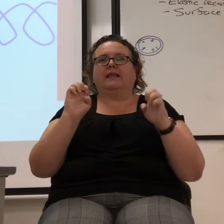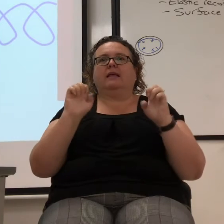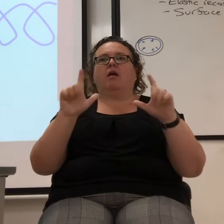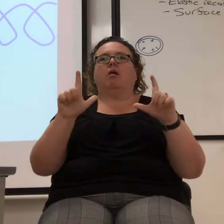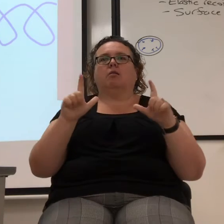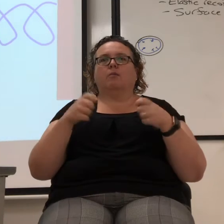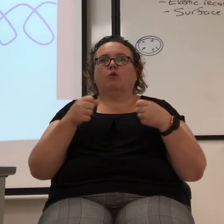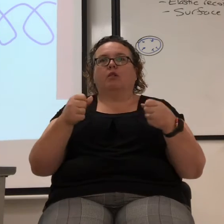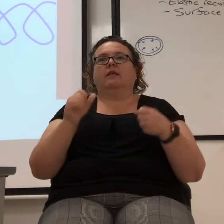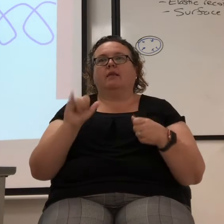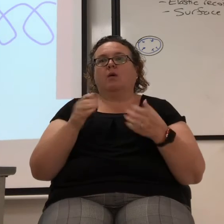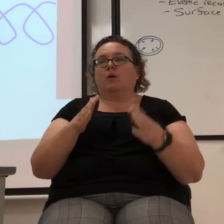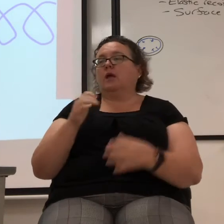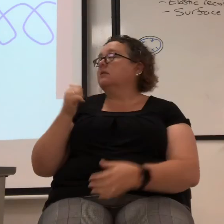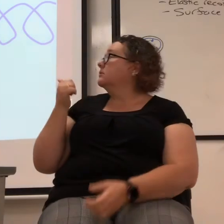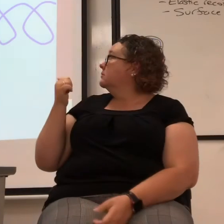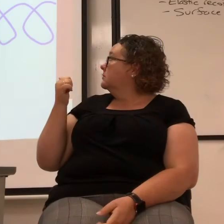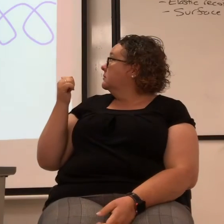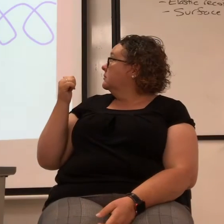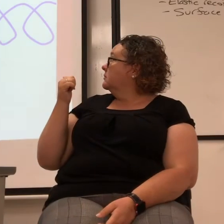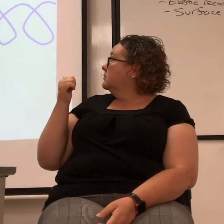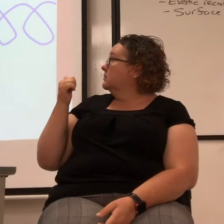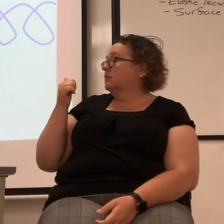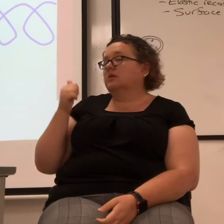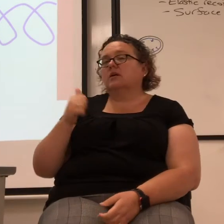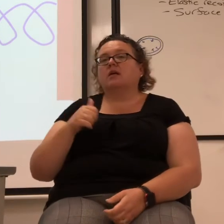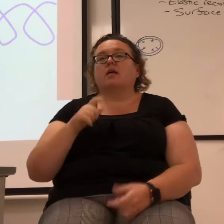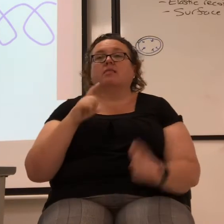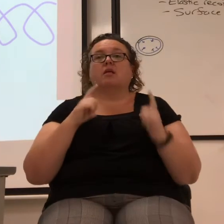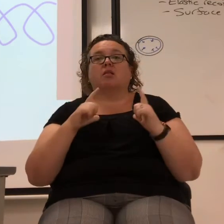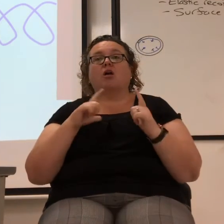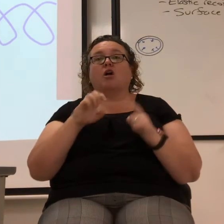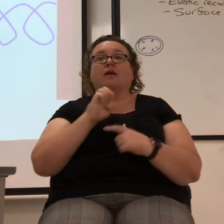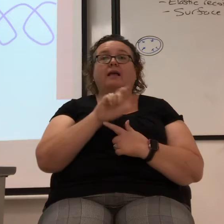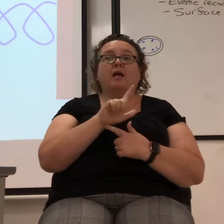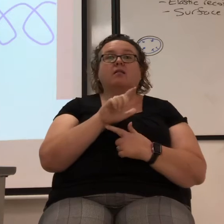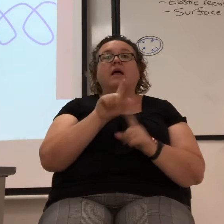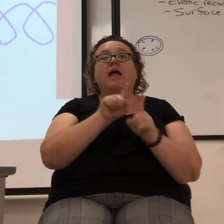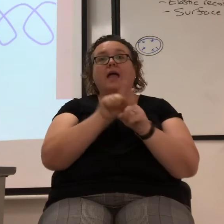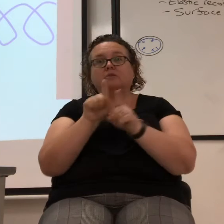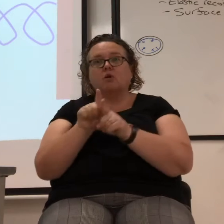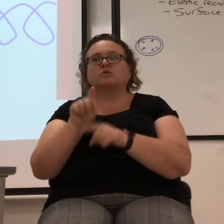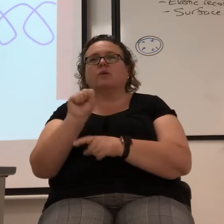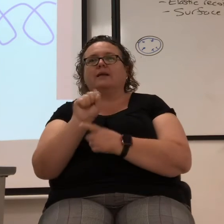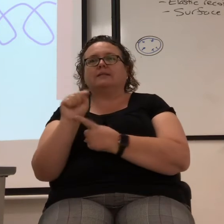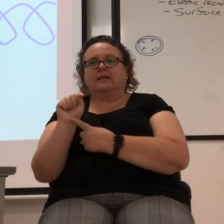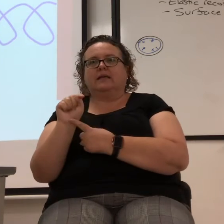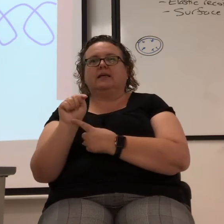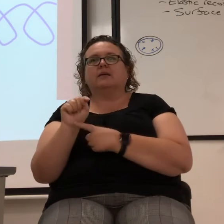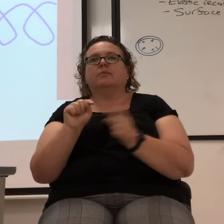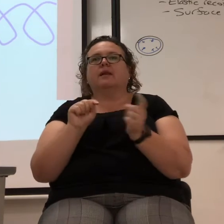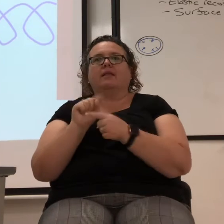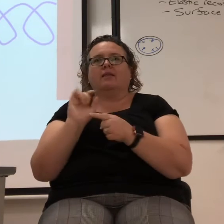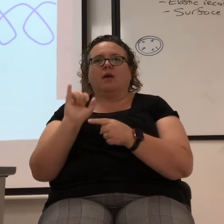direction. The lung forces are EL and ST, but in this direction. So that